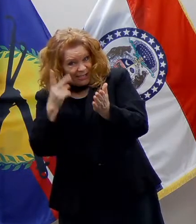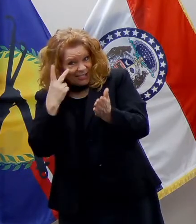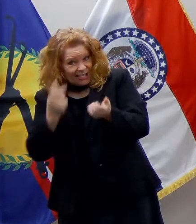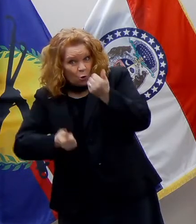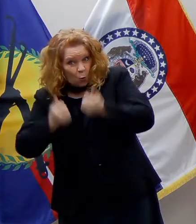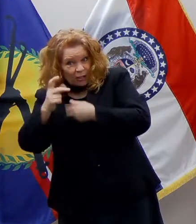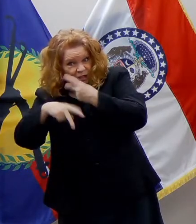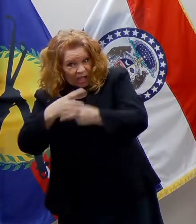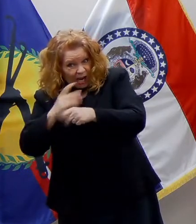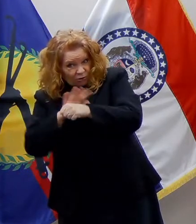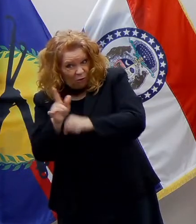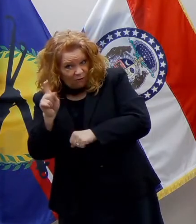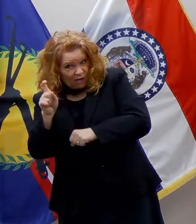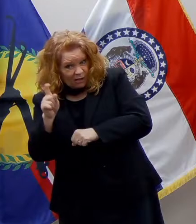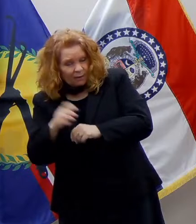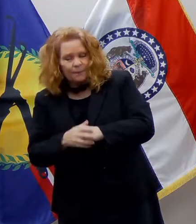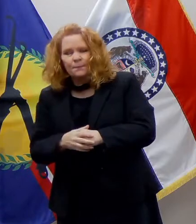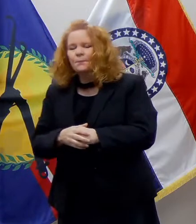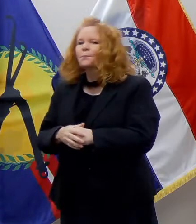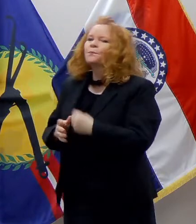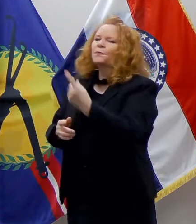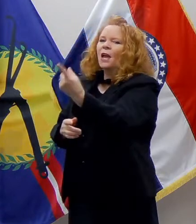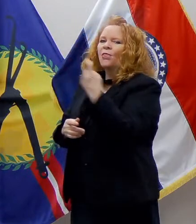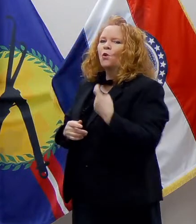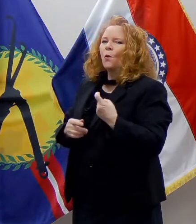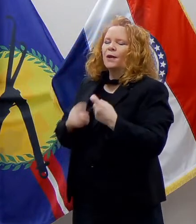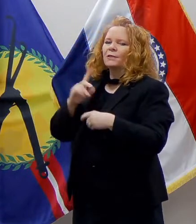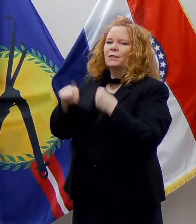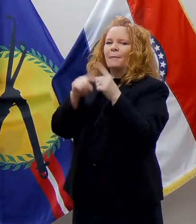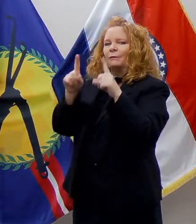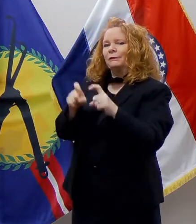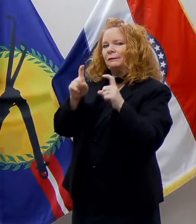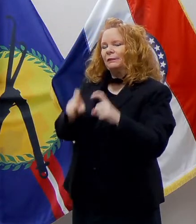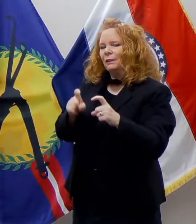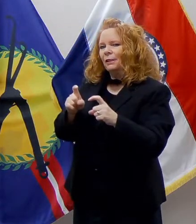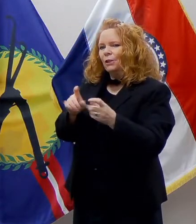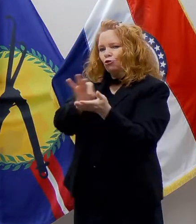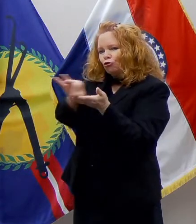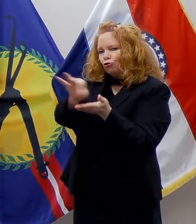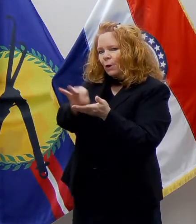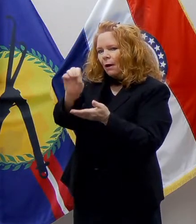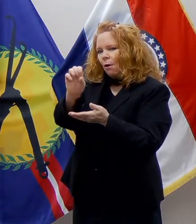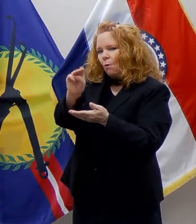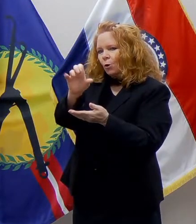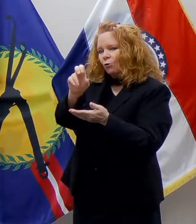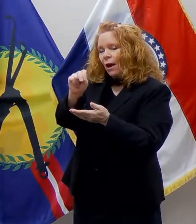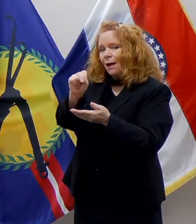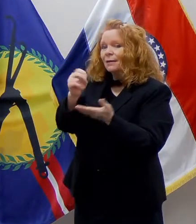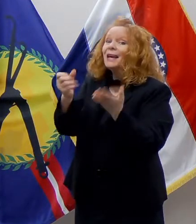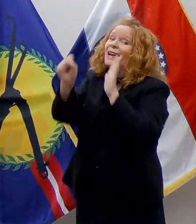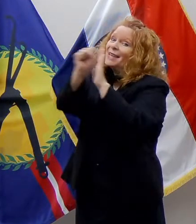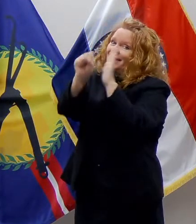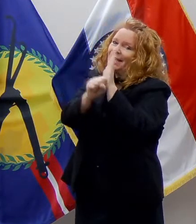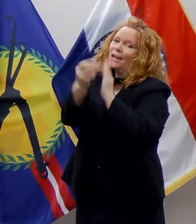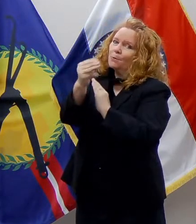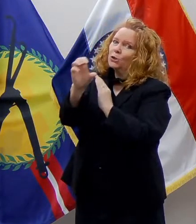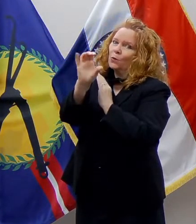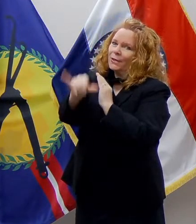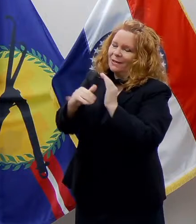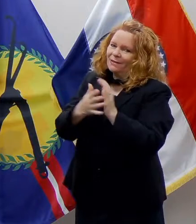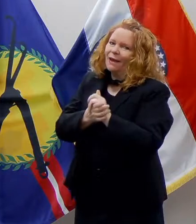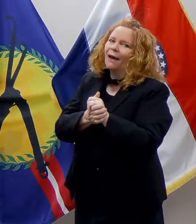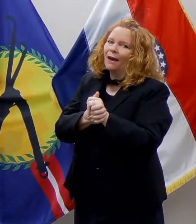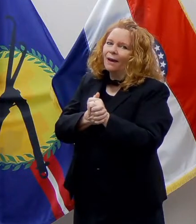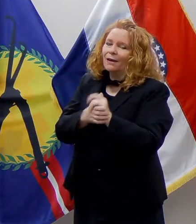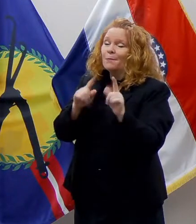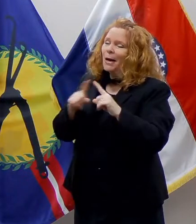different variant? So the question is about sequencing to track Omicron. That's done through the state, and there is a significant delay associated